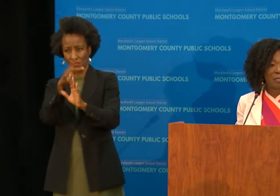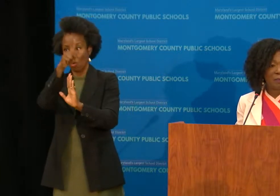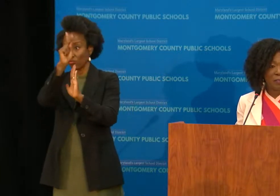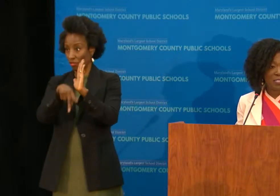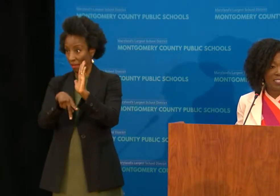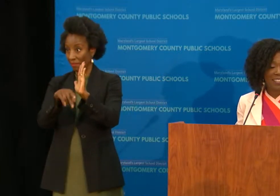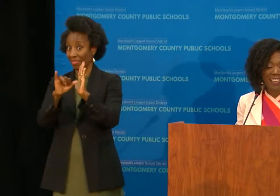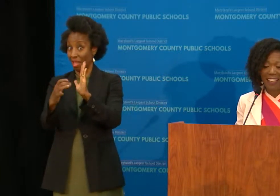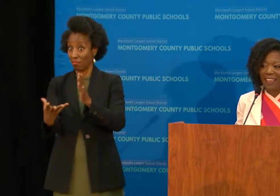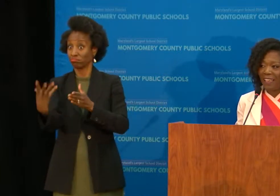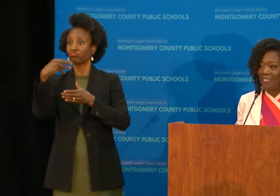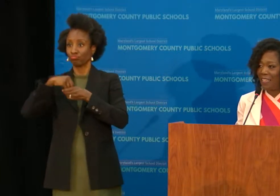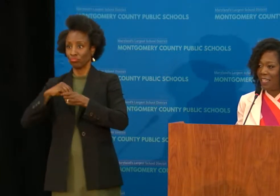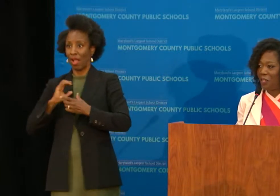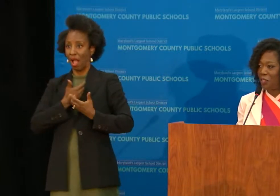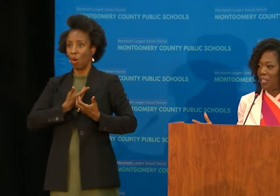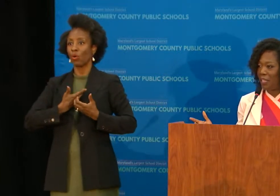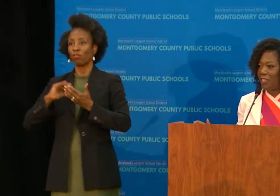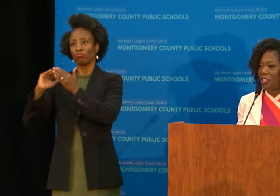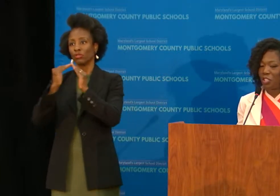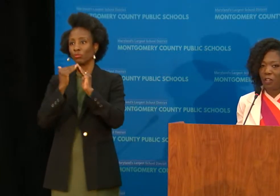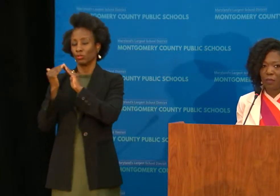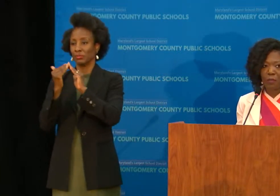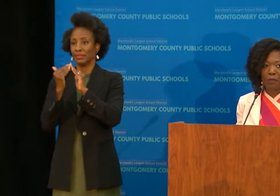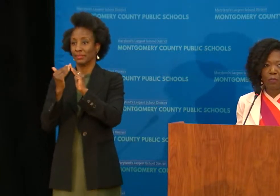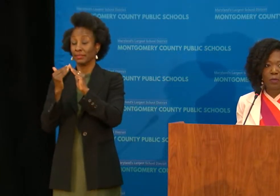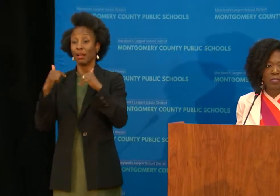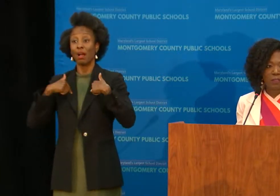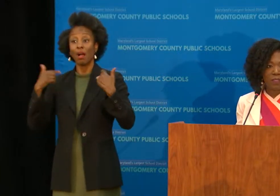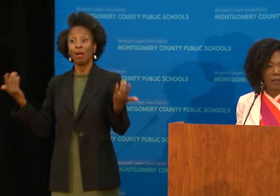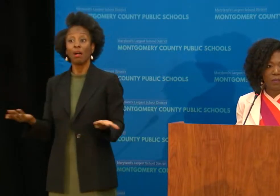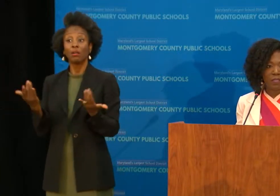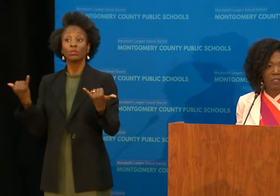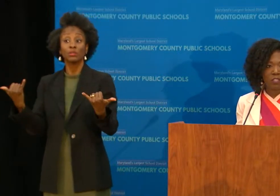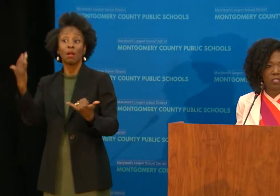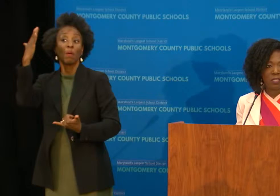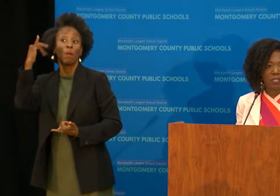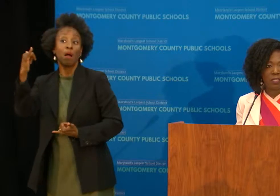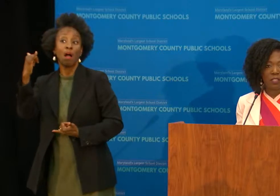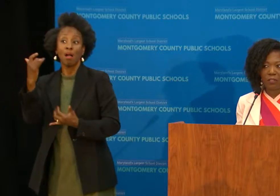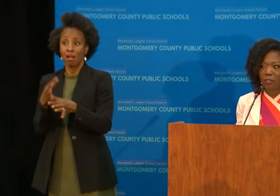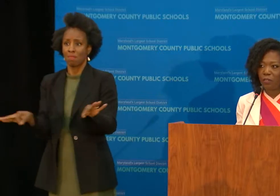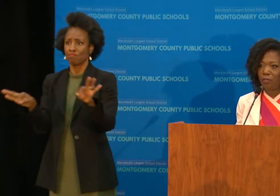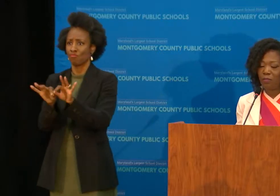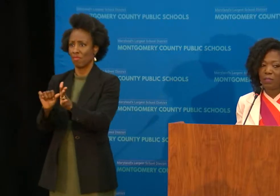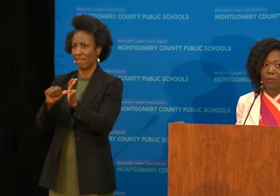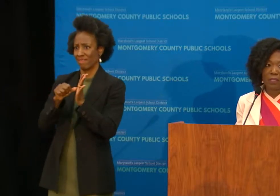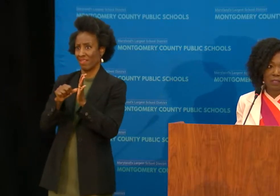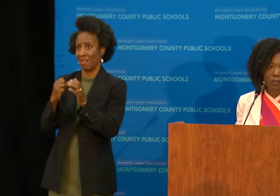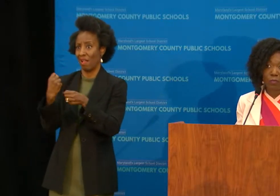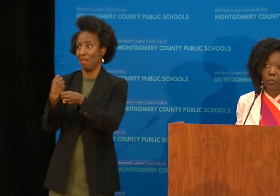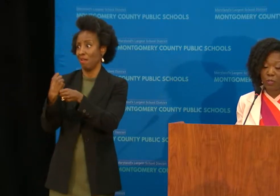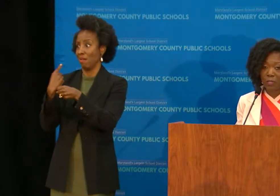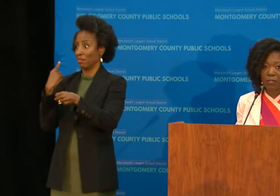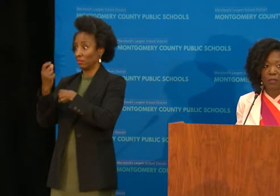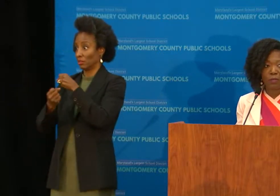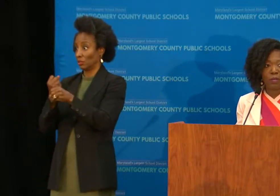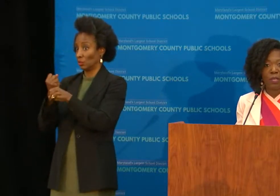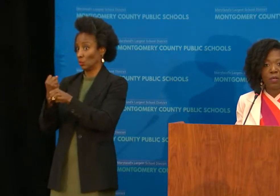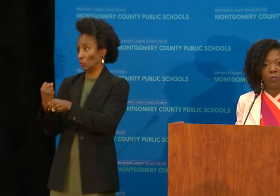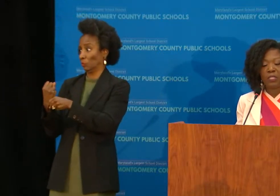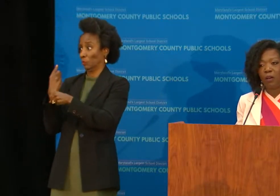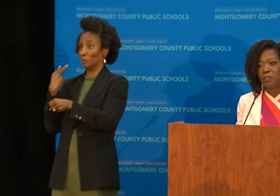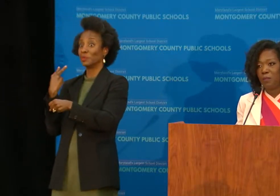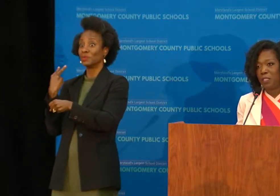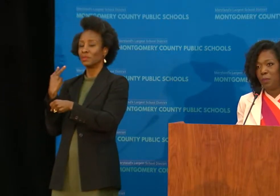of our community. I stand here today just sharing with you the importance of that because just a year ago, some months ago, 2 years